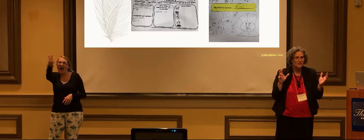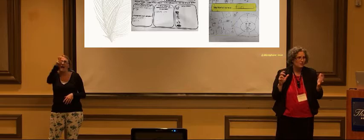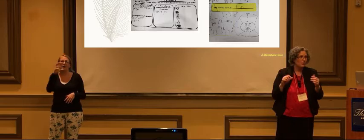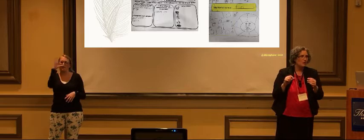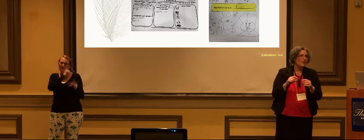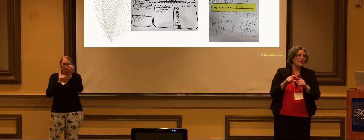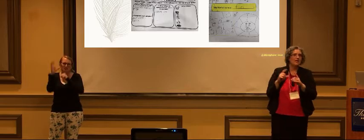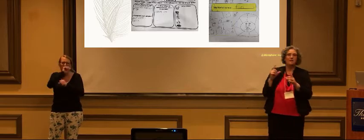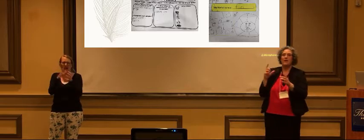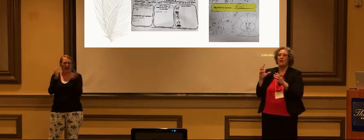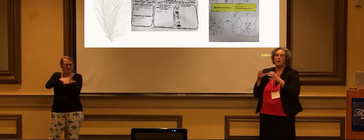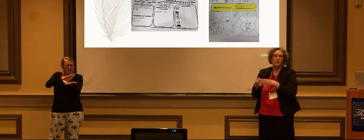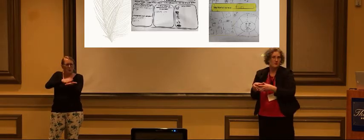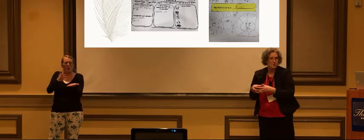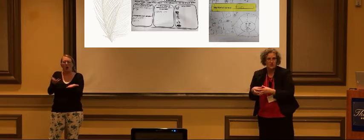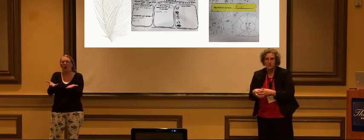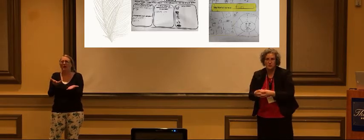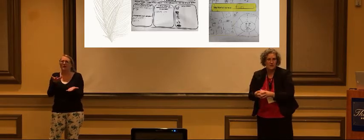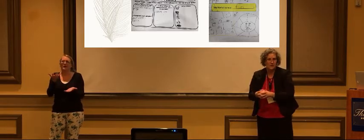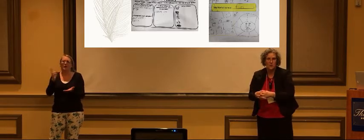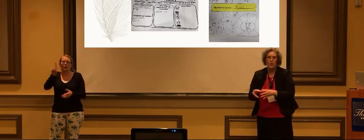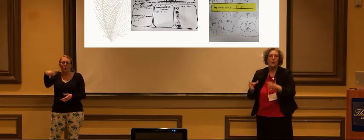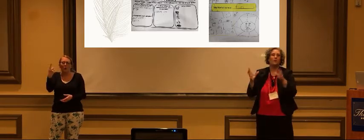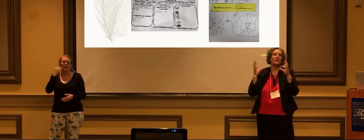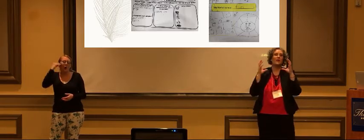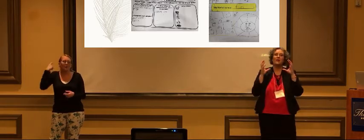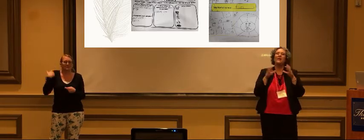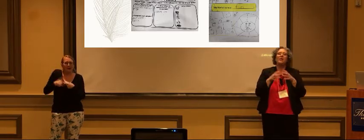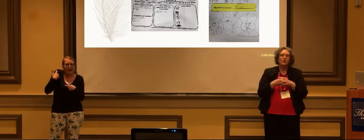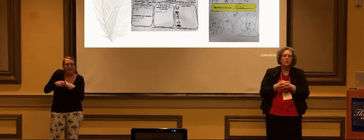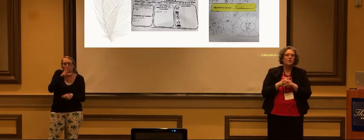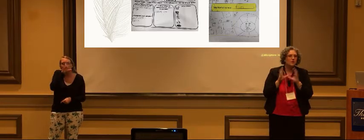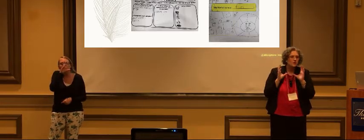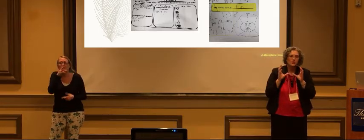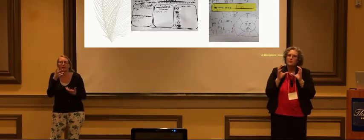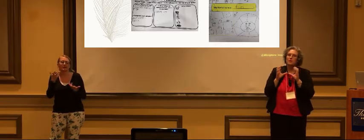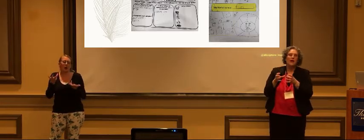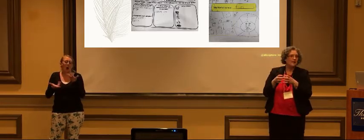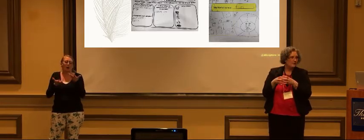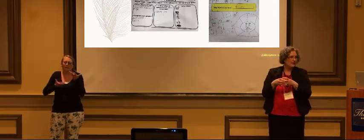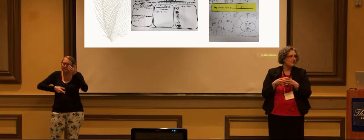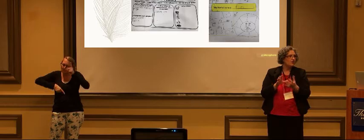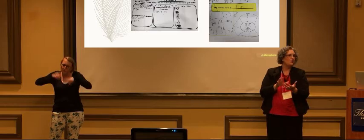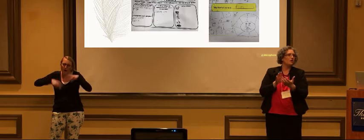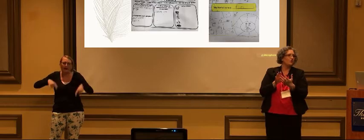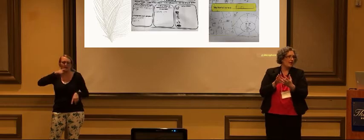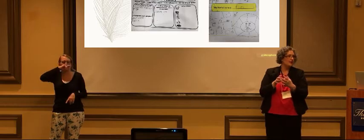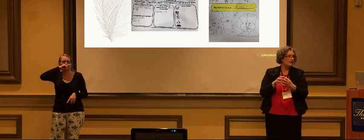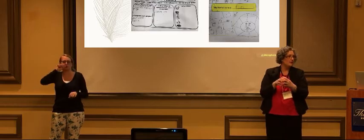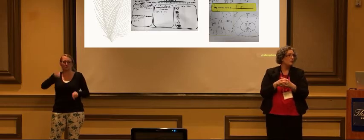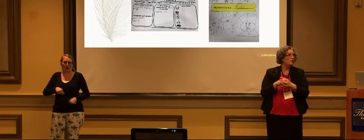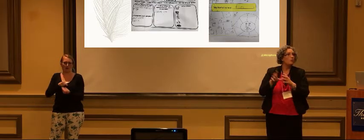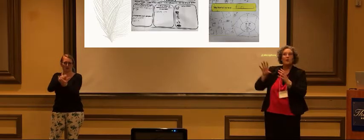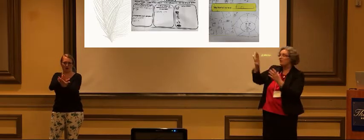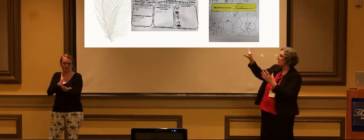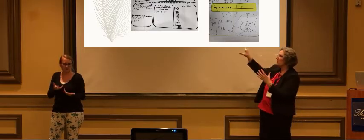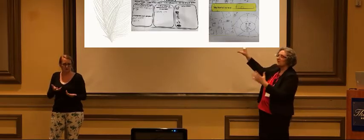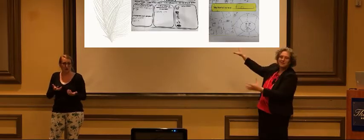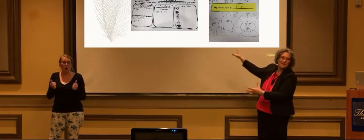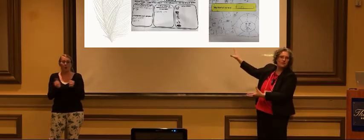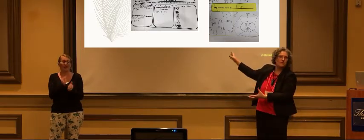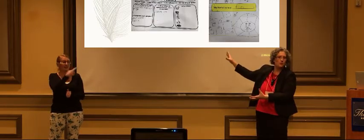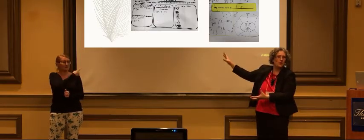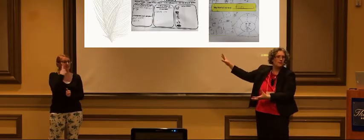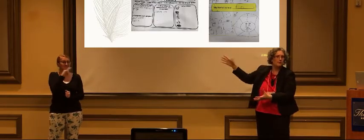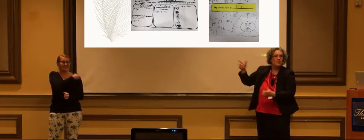in and out of school, and they are only Spanish speaking at the home, and you know, there's a variety of kids that you can address with this